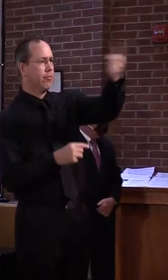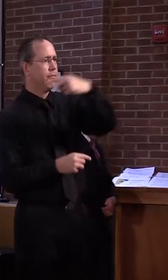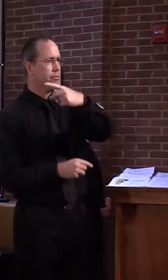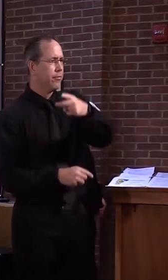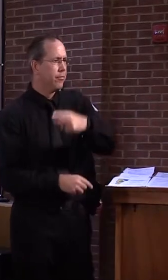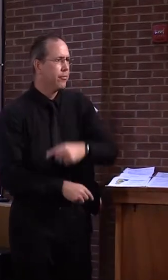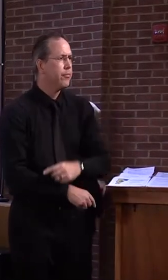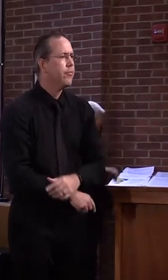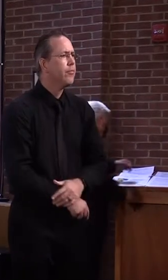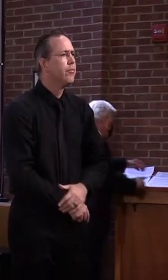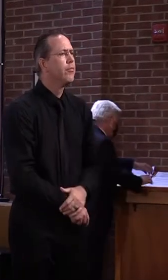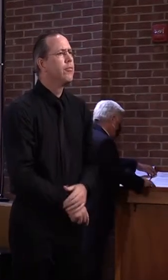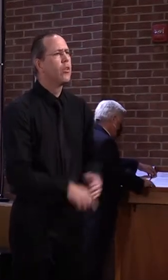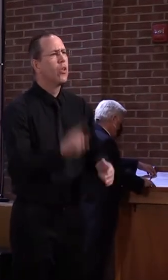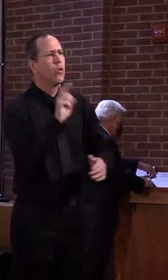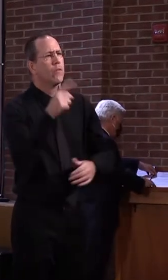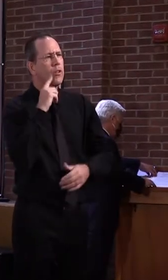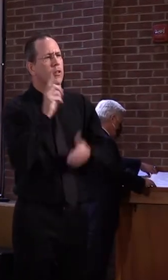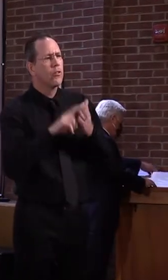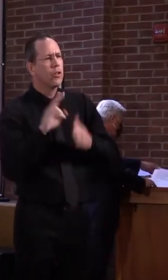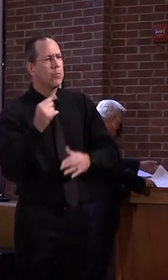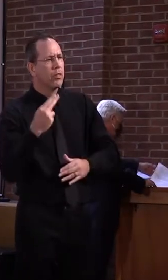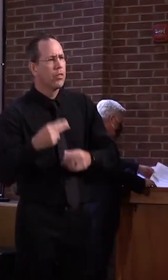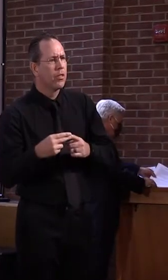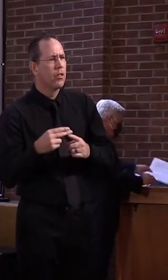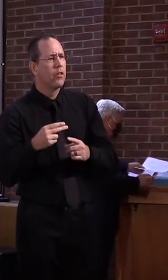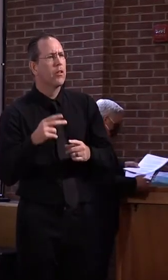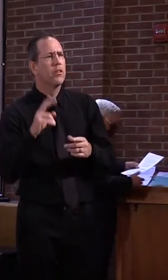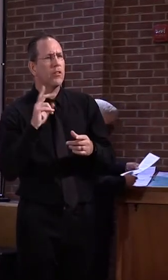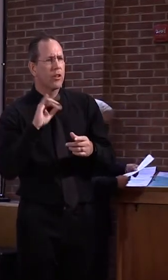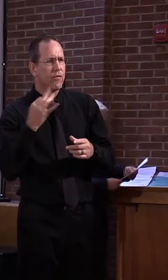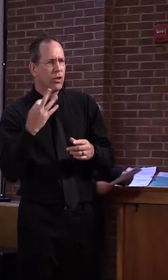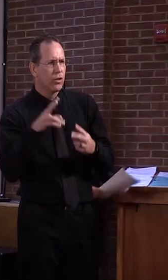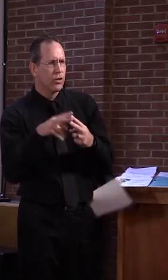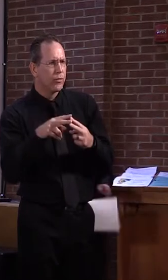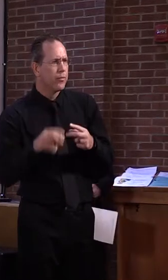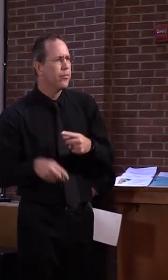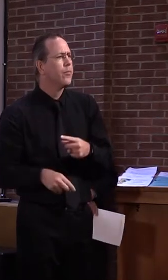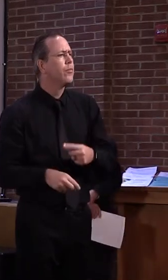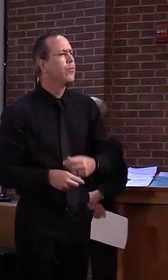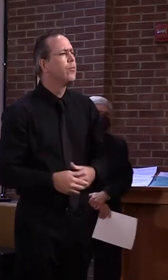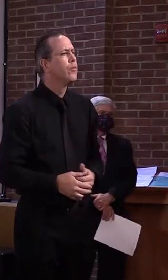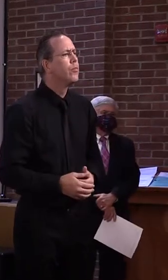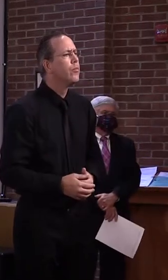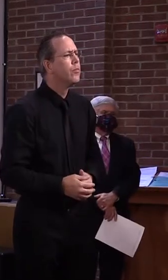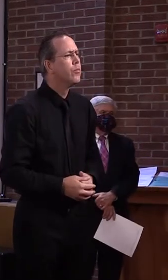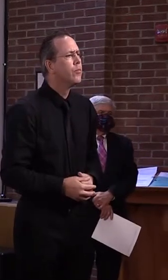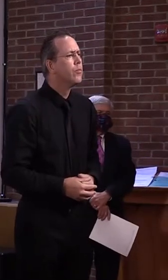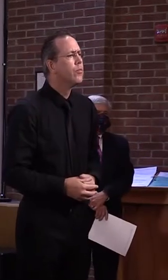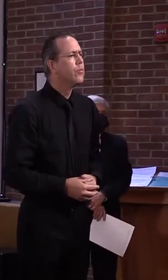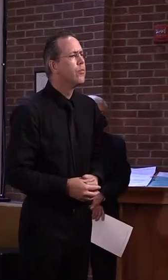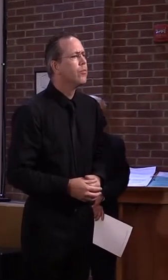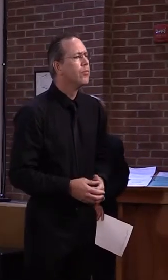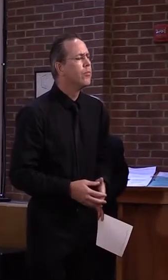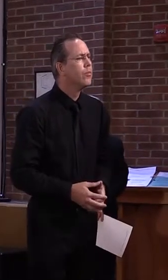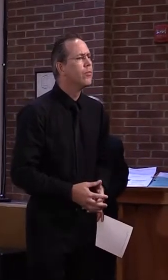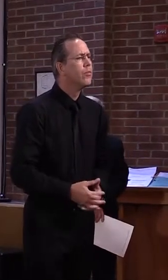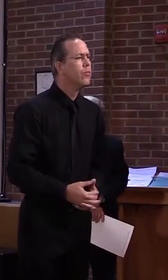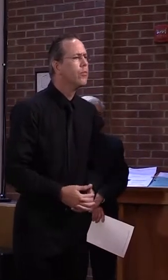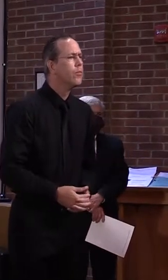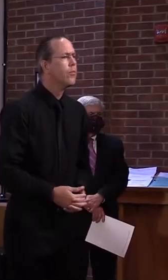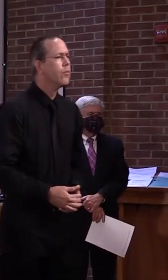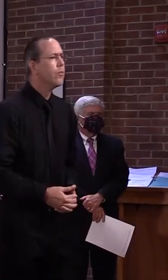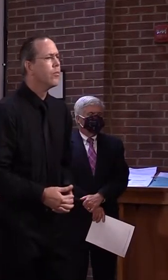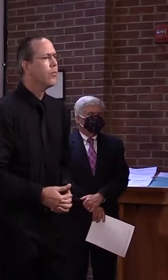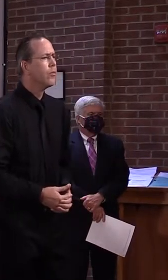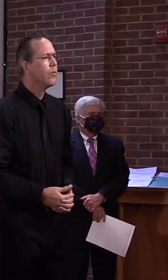or maybe Secretary French. So I'm wondering, with school a week out, why we weren't working on setting up